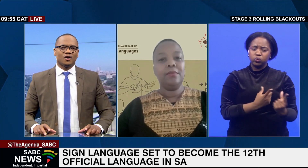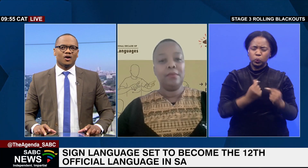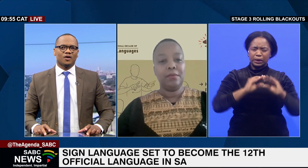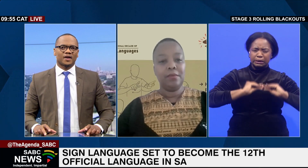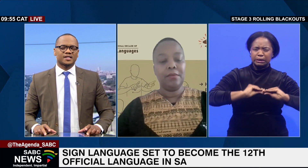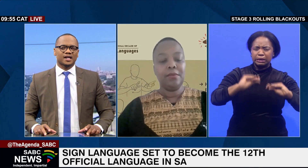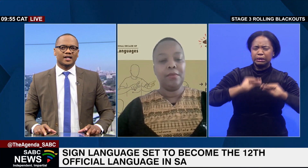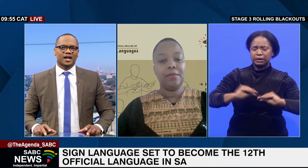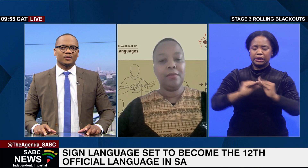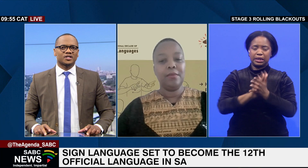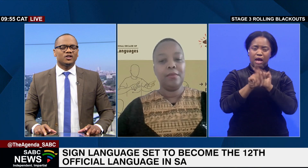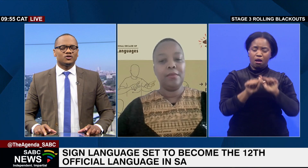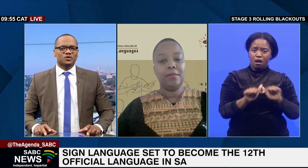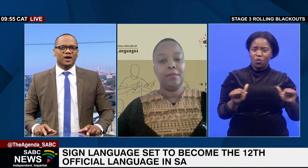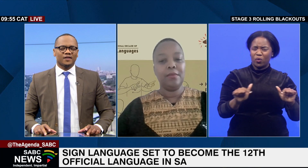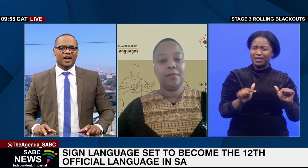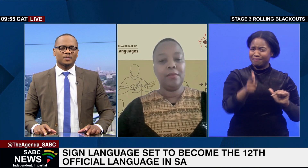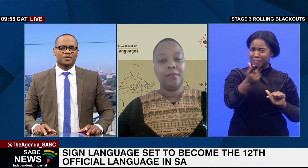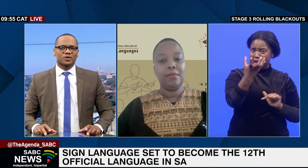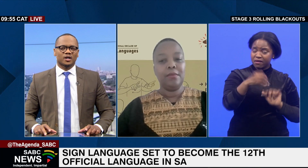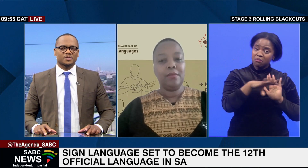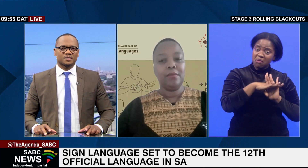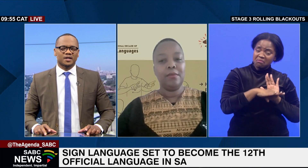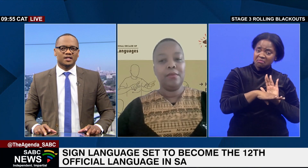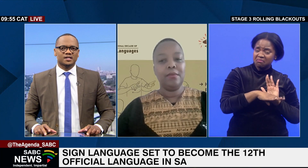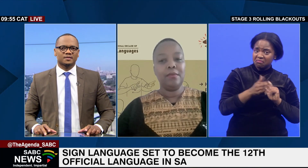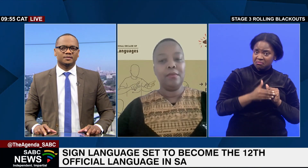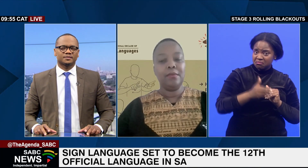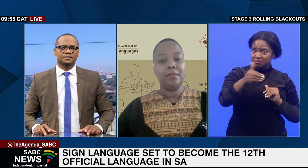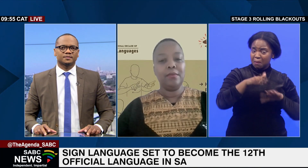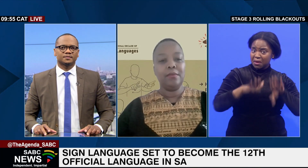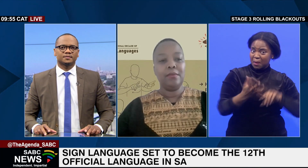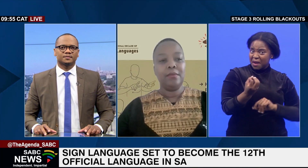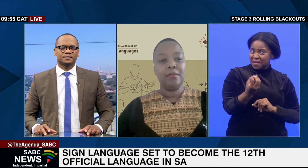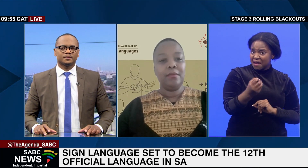teaching of a sign language. Do you have any programs in place?